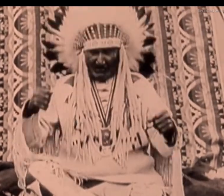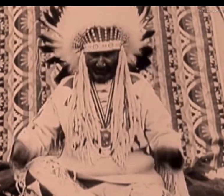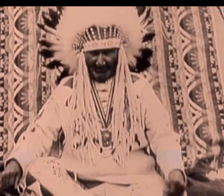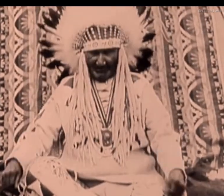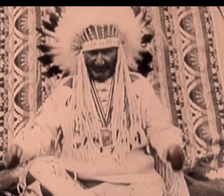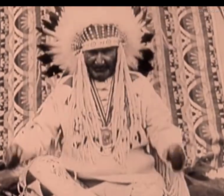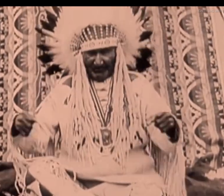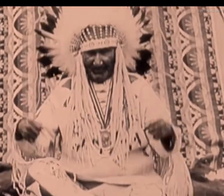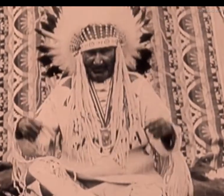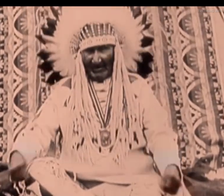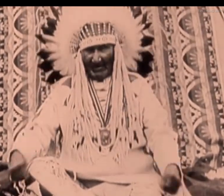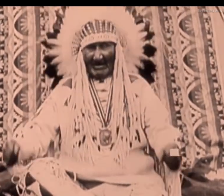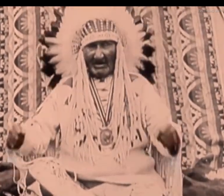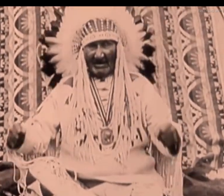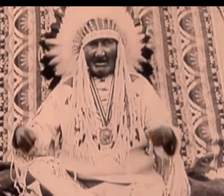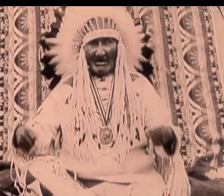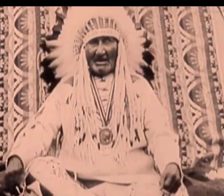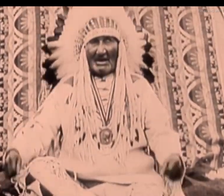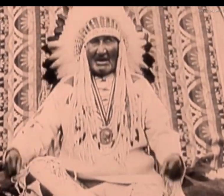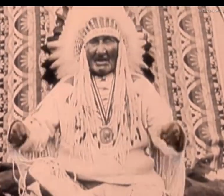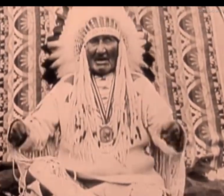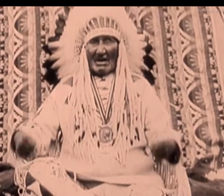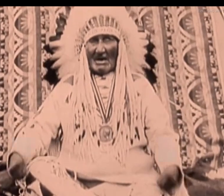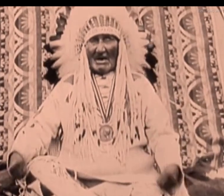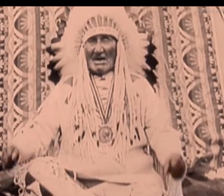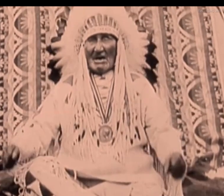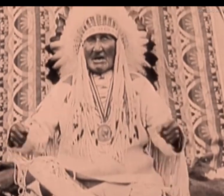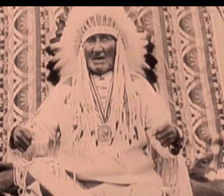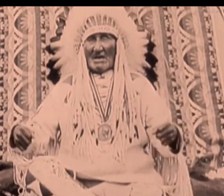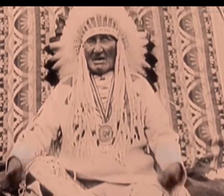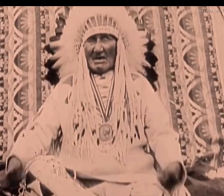designed to lure the buffaloes into the trap.